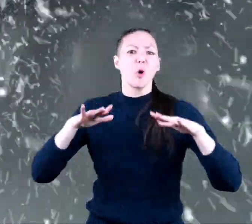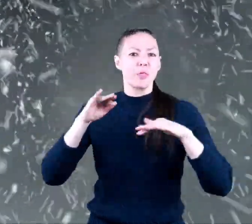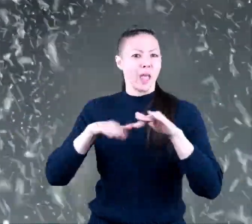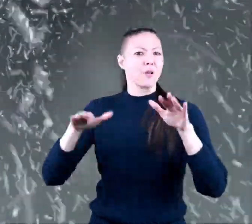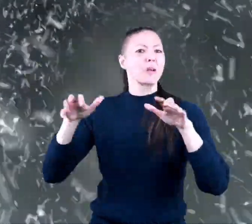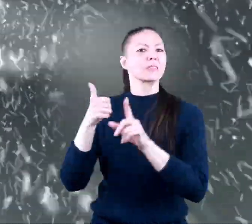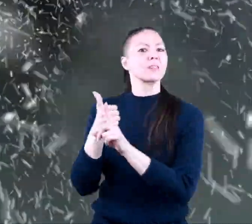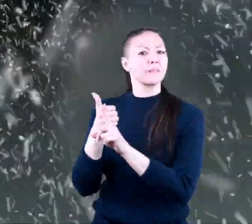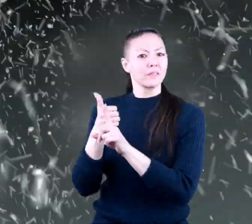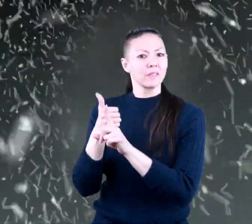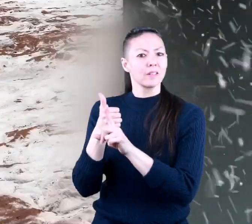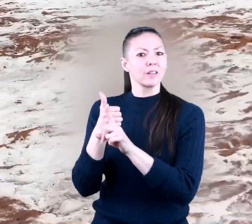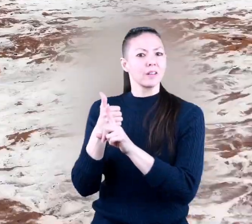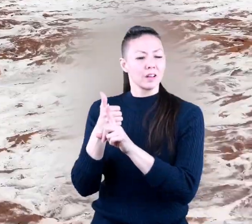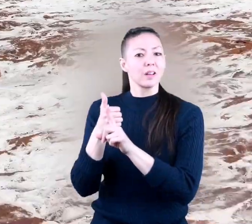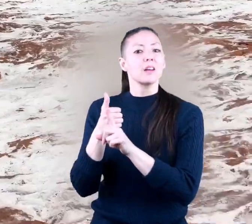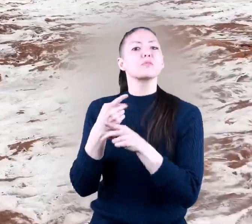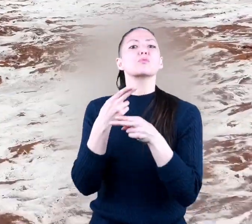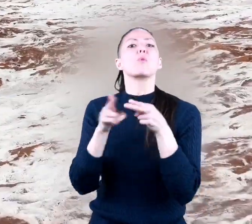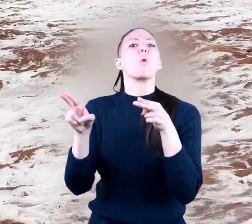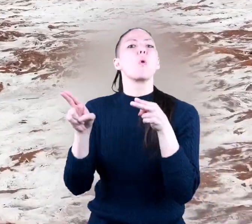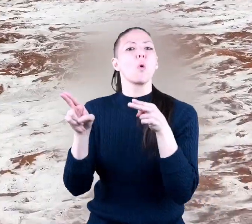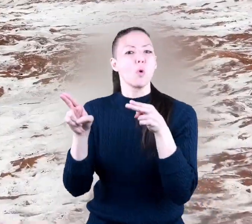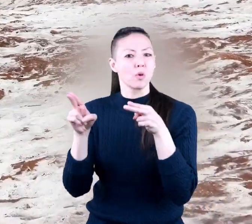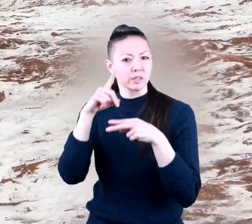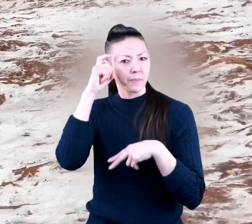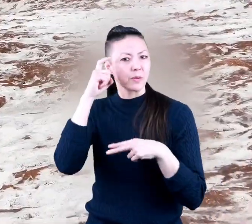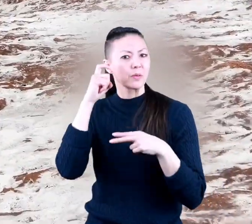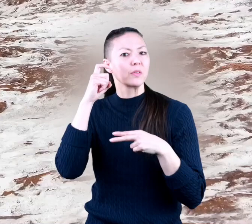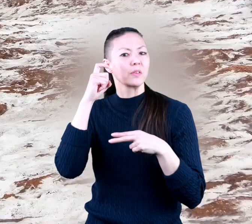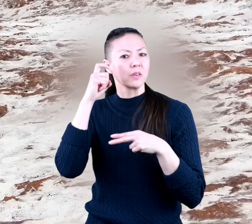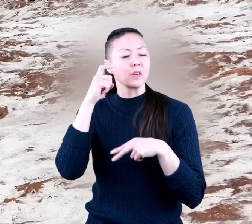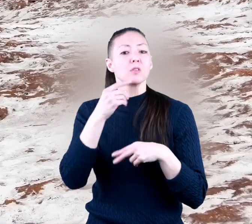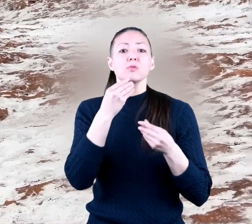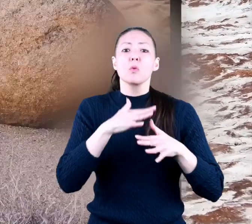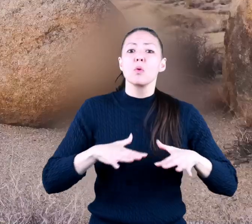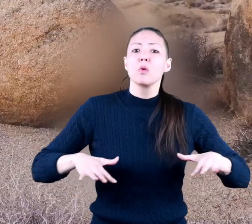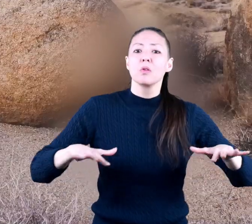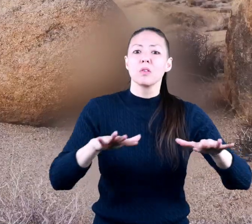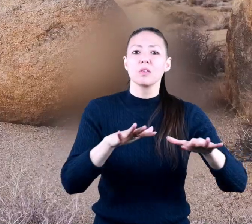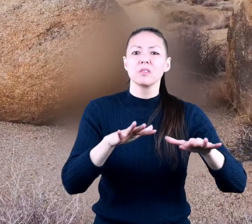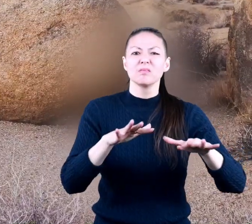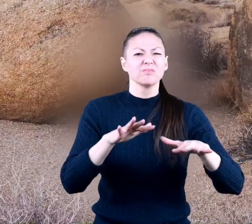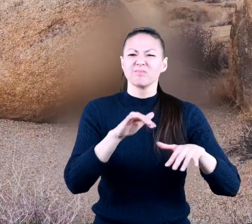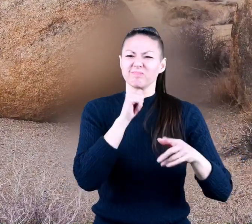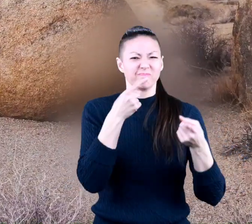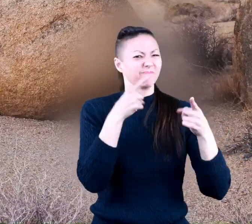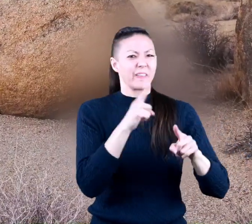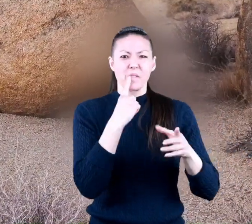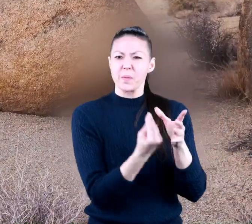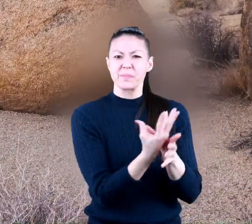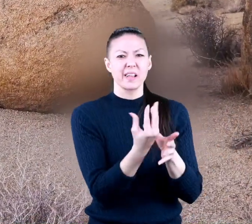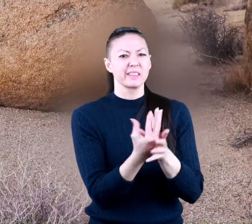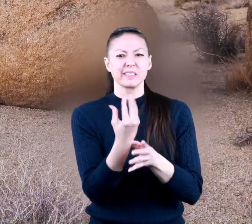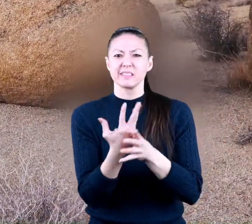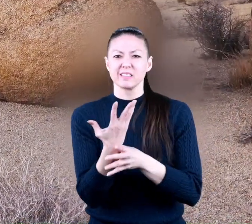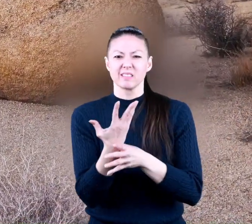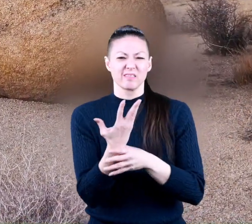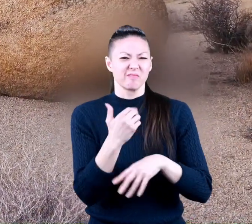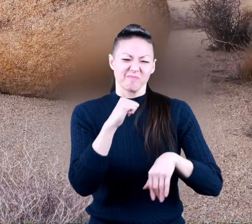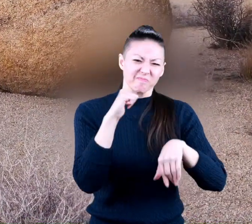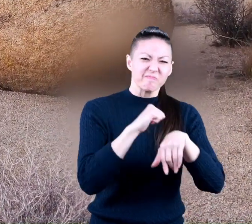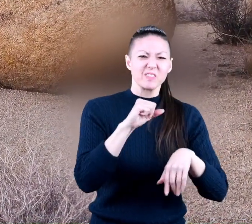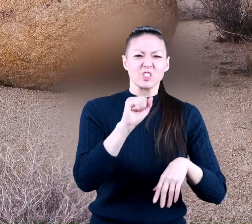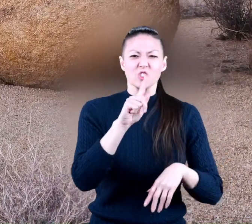rain than other deserts, and really short summers. The soil there is not conducive to plants, as